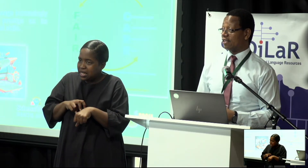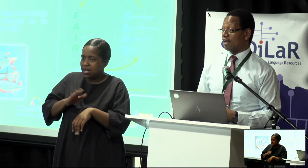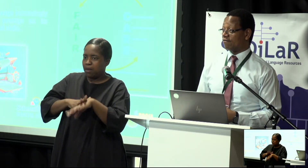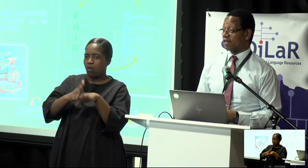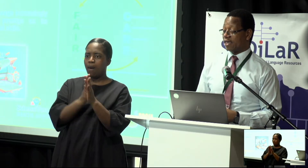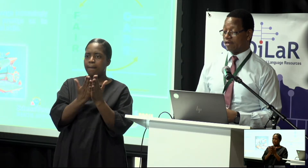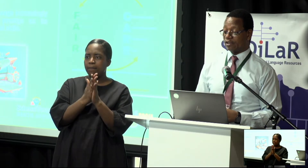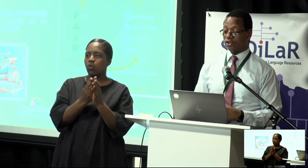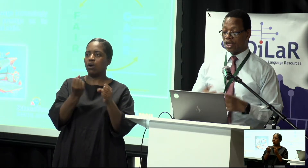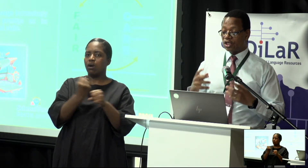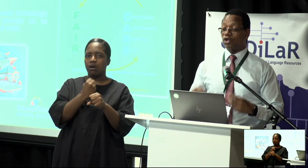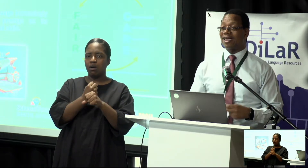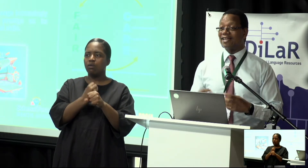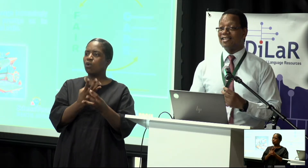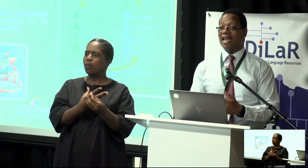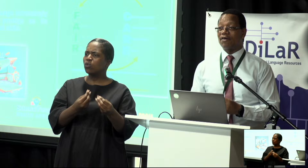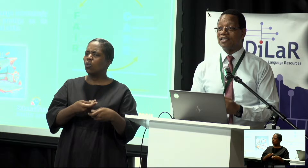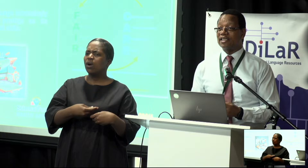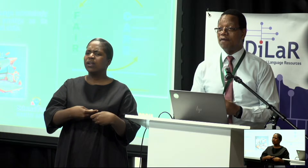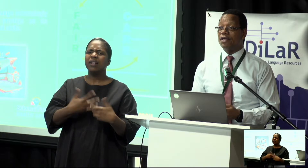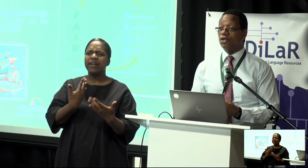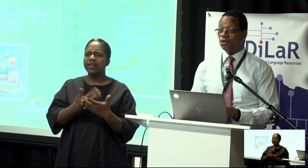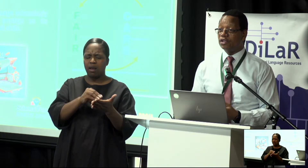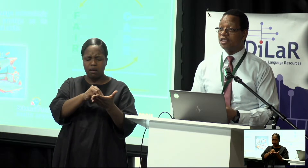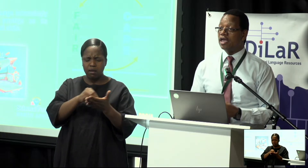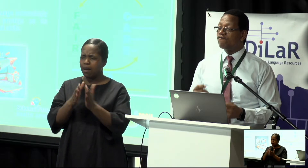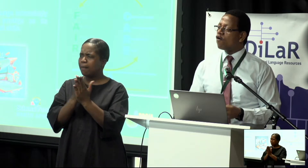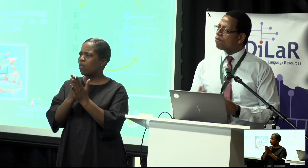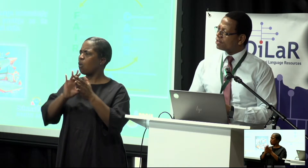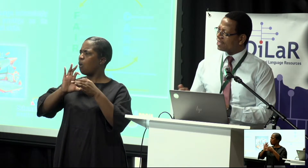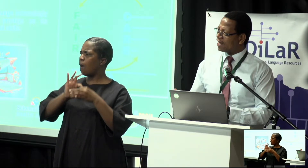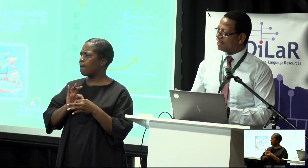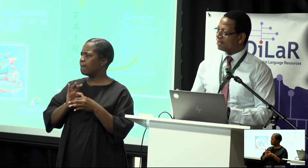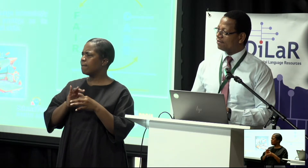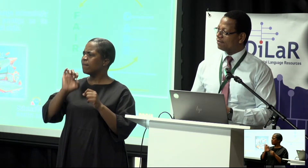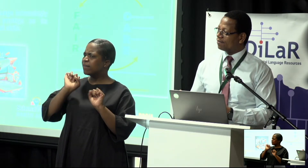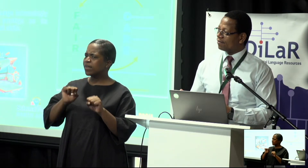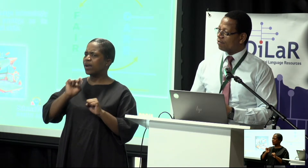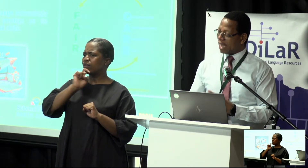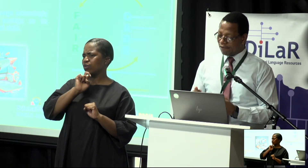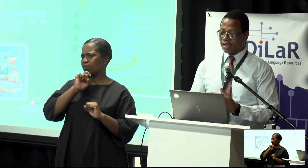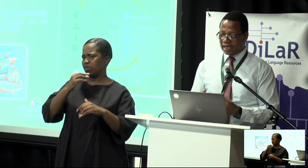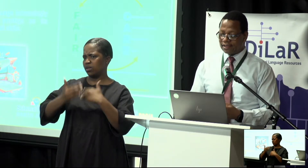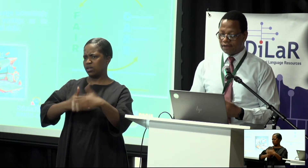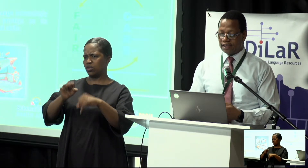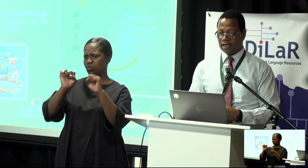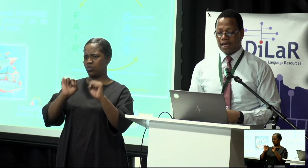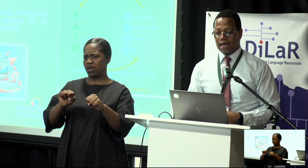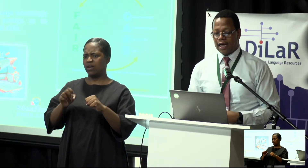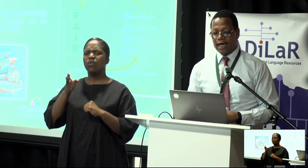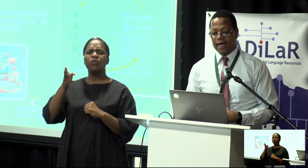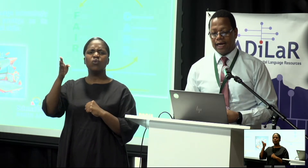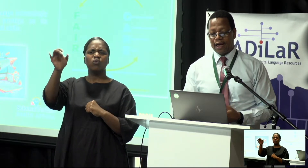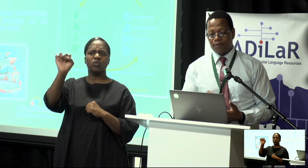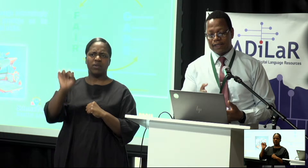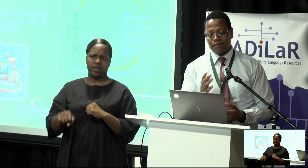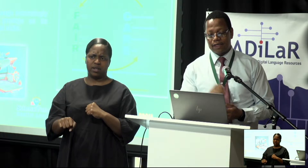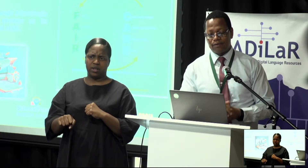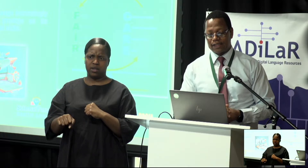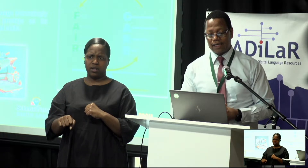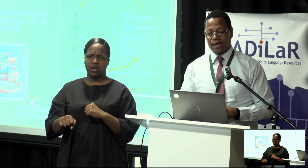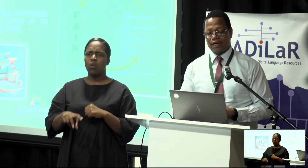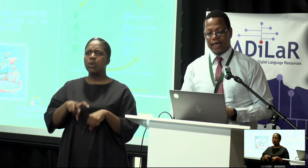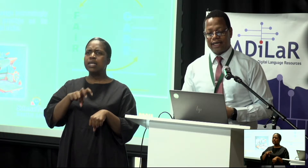resources for these African languages so that these languages can be used for posterity. We have to actively,